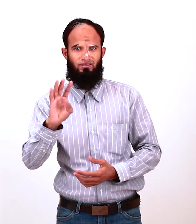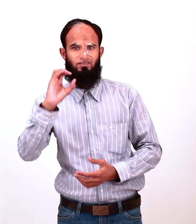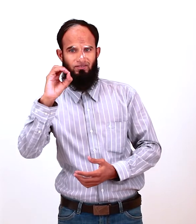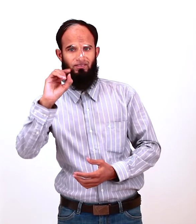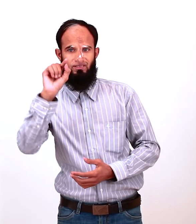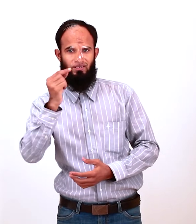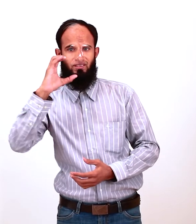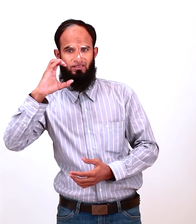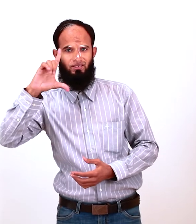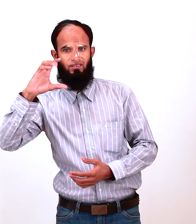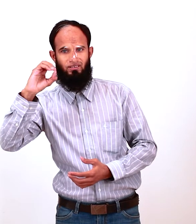4 o'clock.